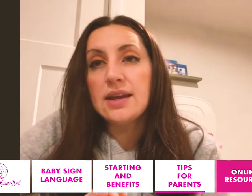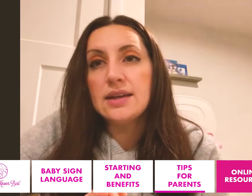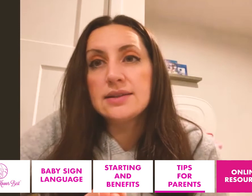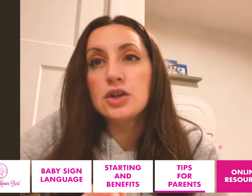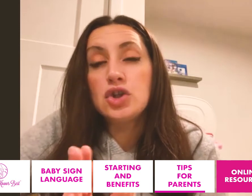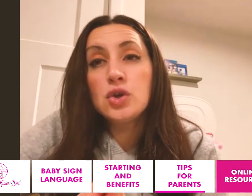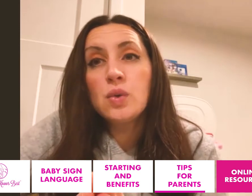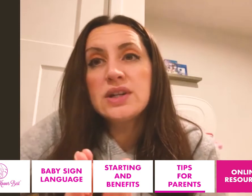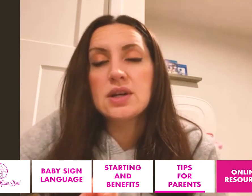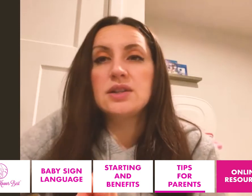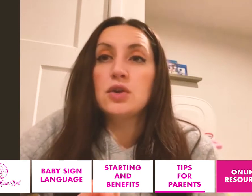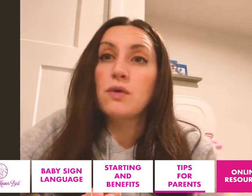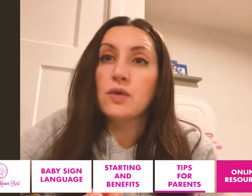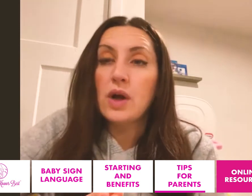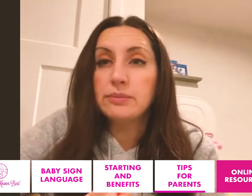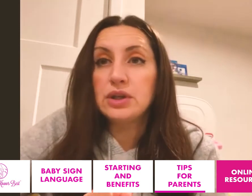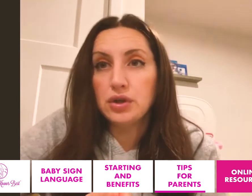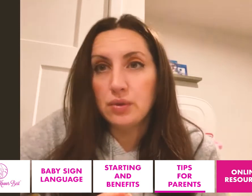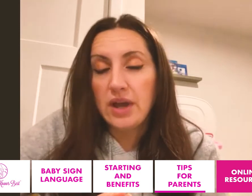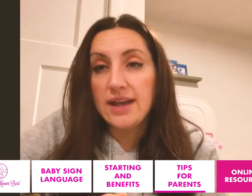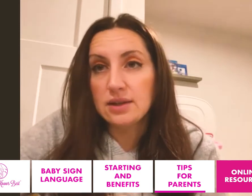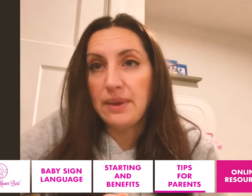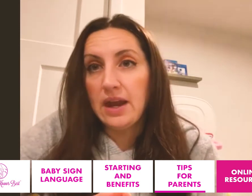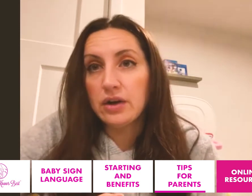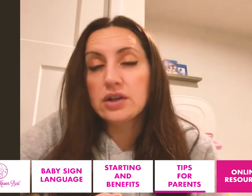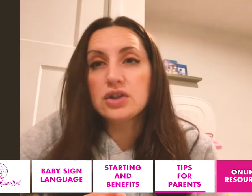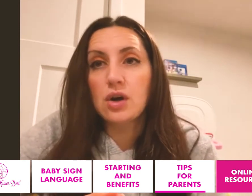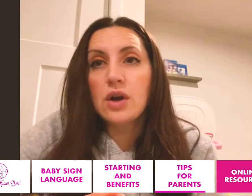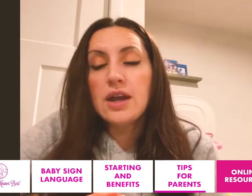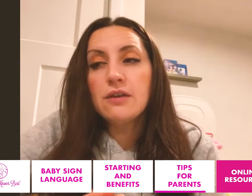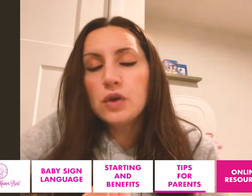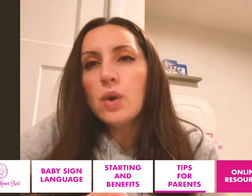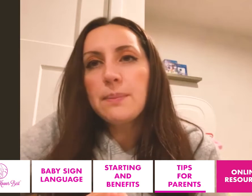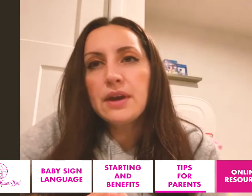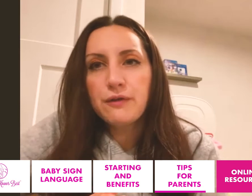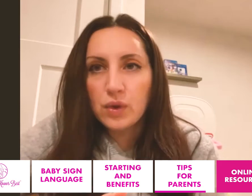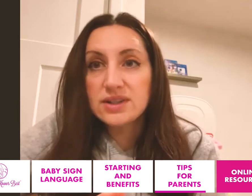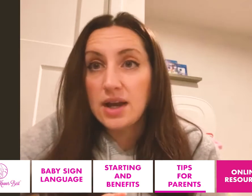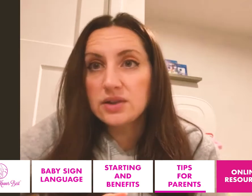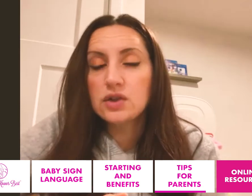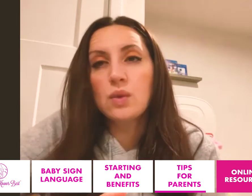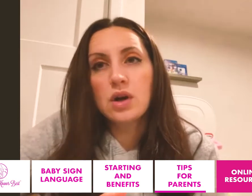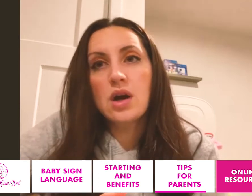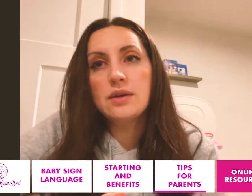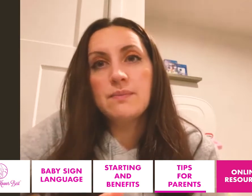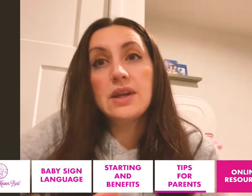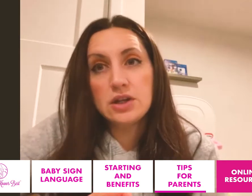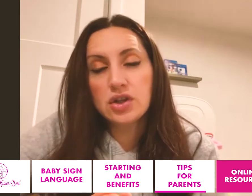is do what doesn't overwhelm you as the parent. So if you want to pick 4 signs to work on initially,